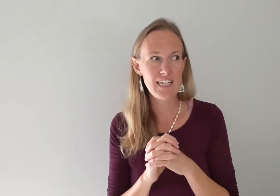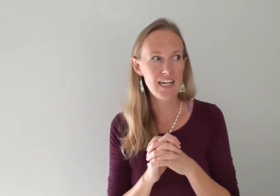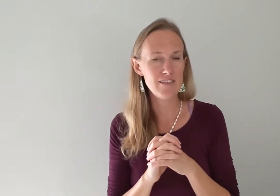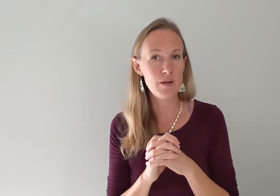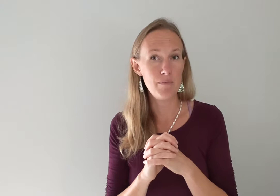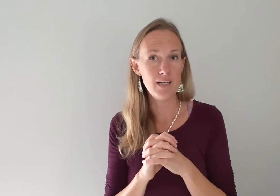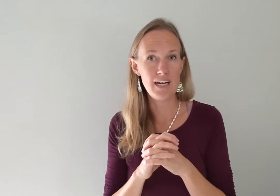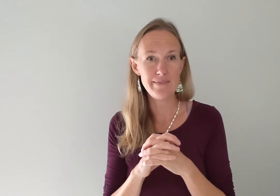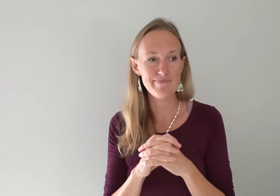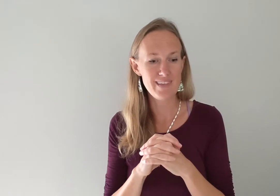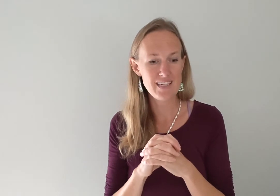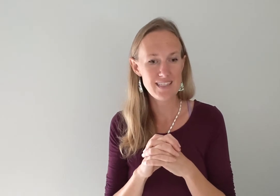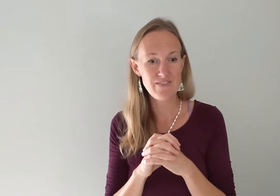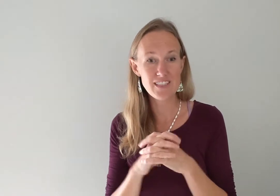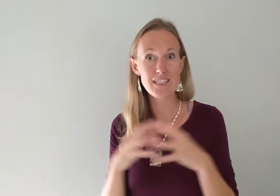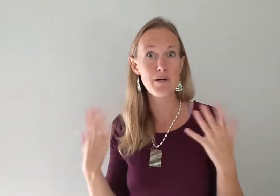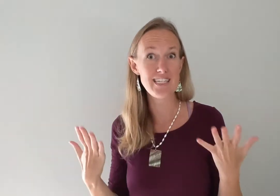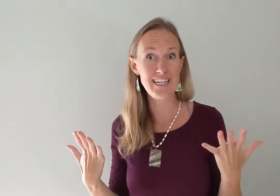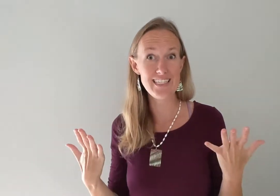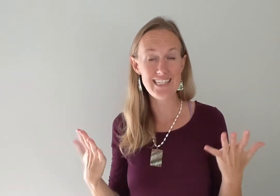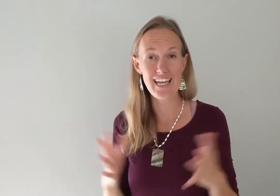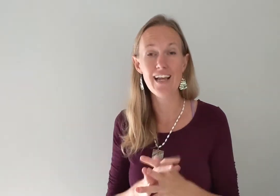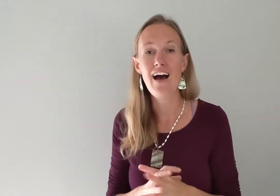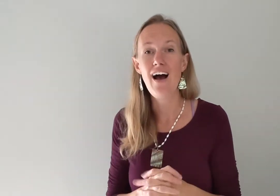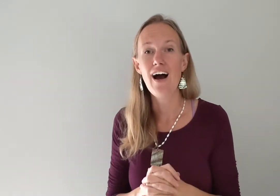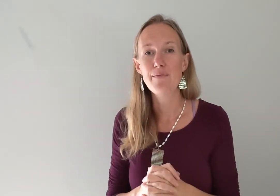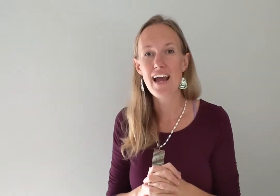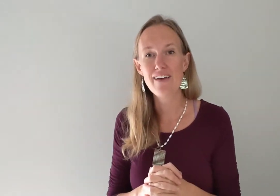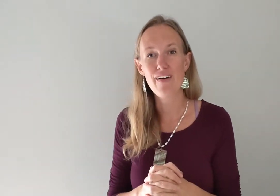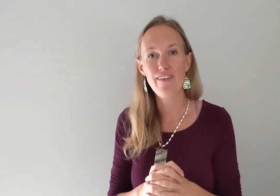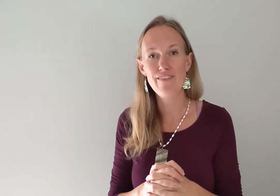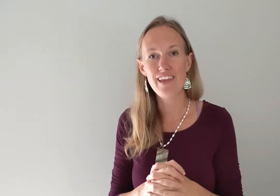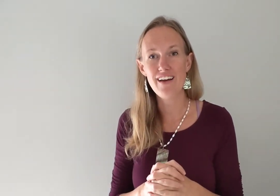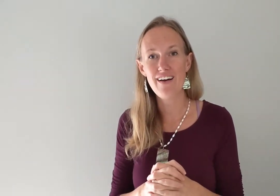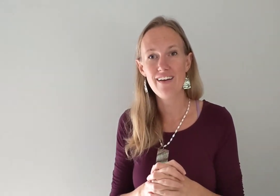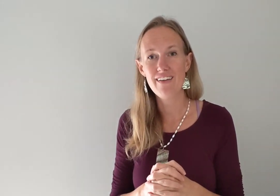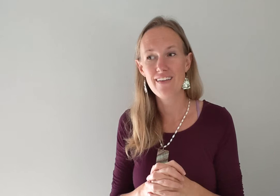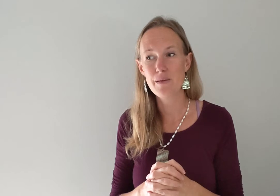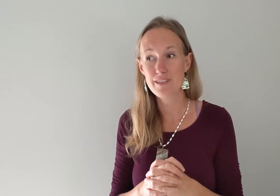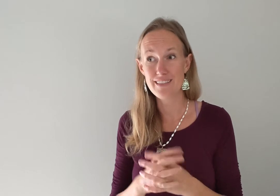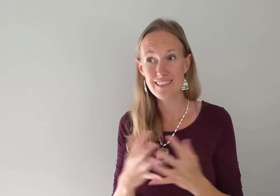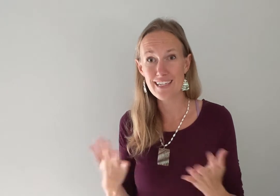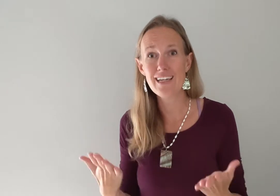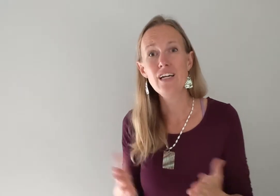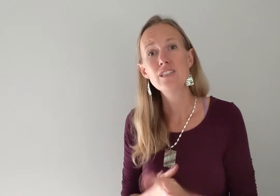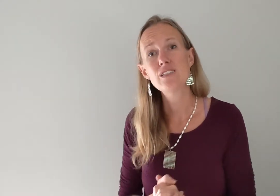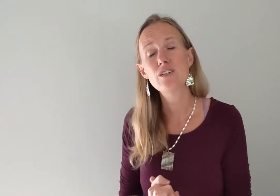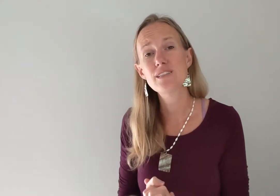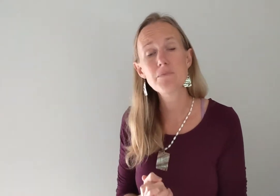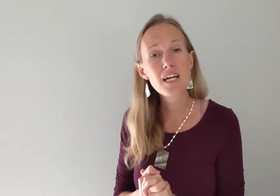kind of feels like spontaneous singing on behalf of the person singing. So